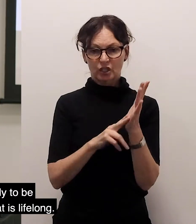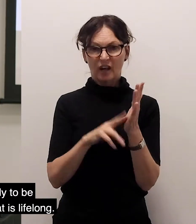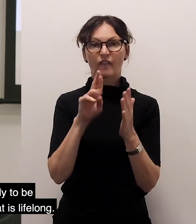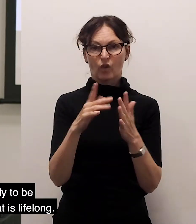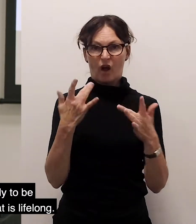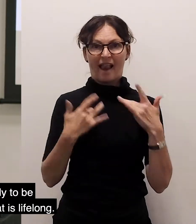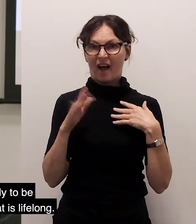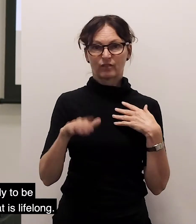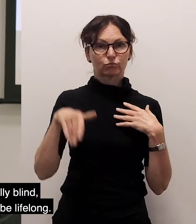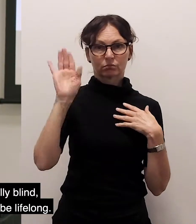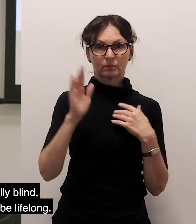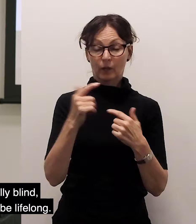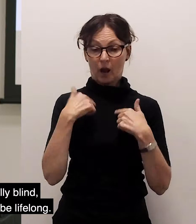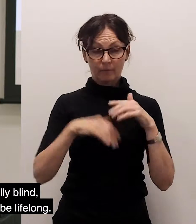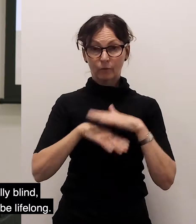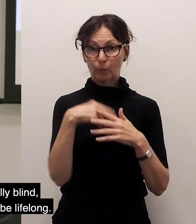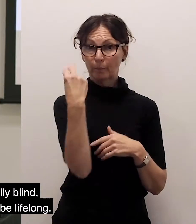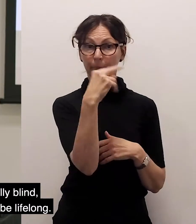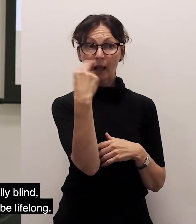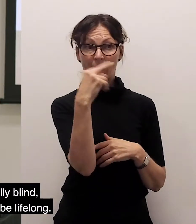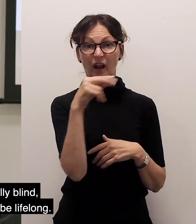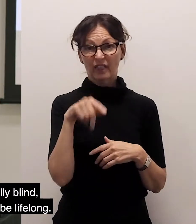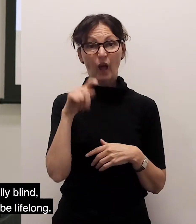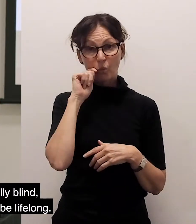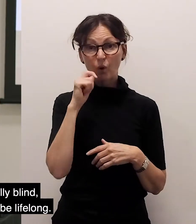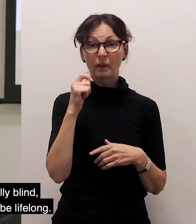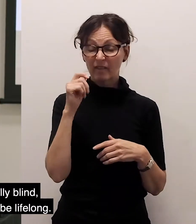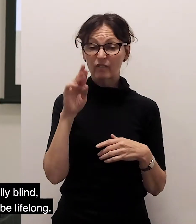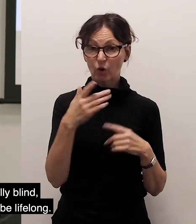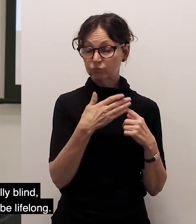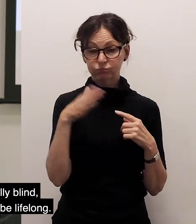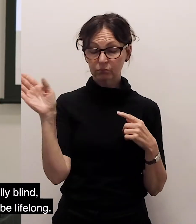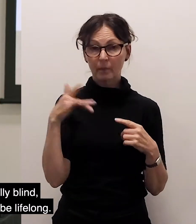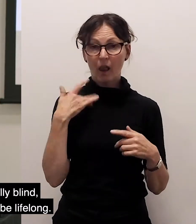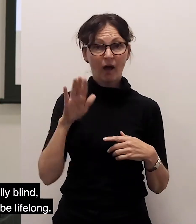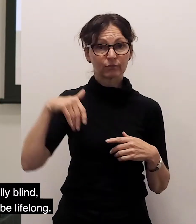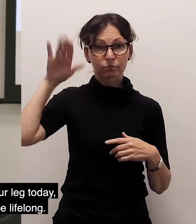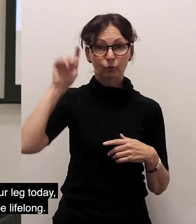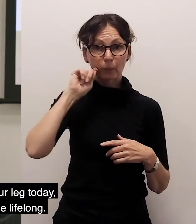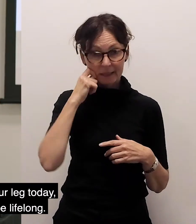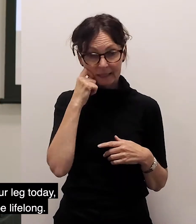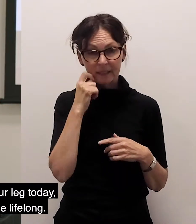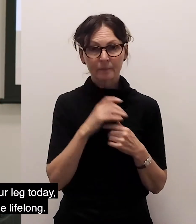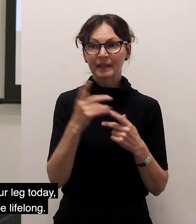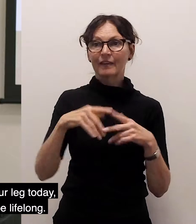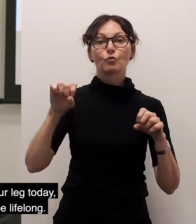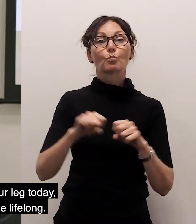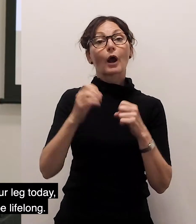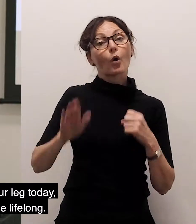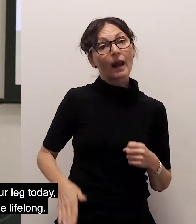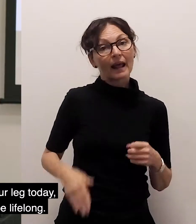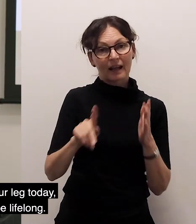is lifelong. So I'm totally blind. That's likely to be lifelong. If you break your leg